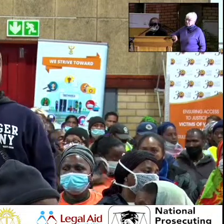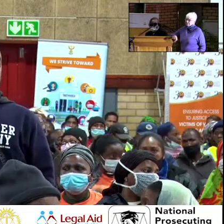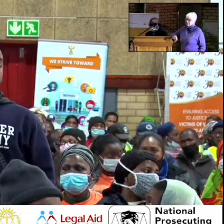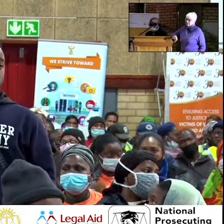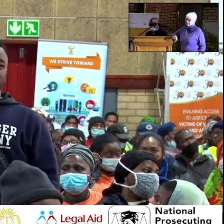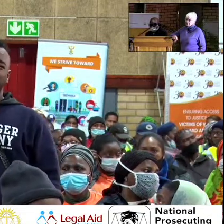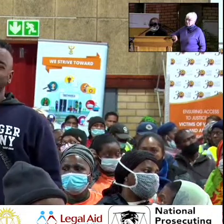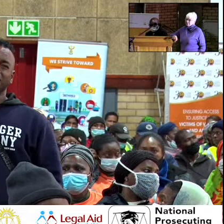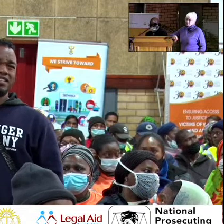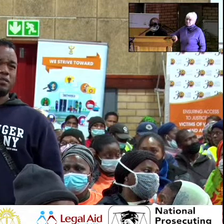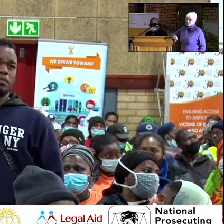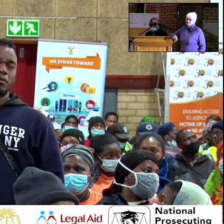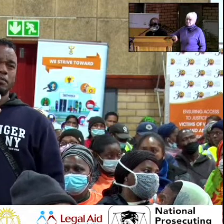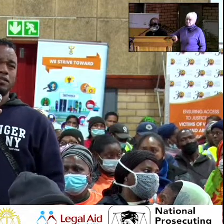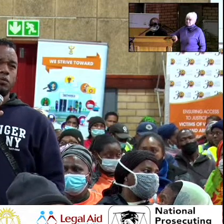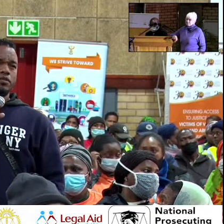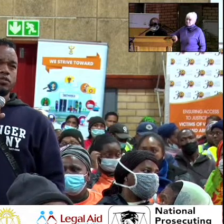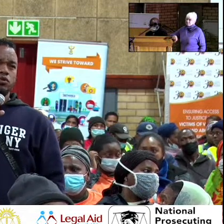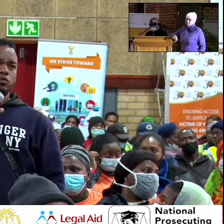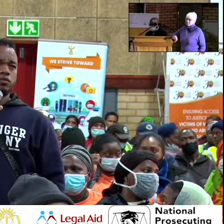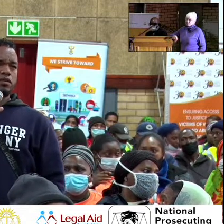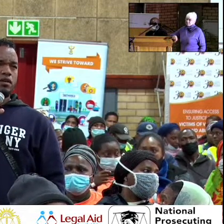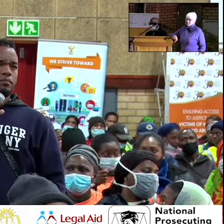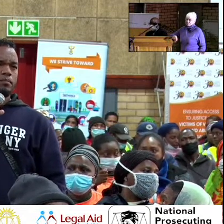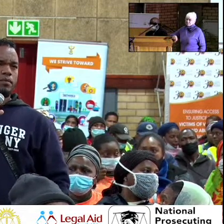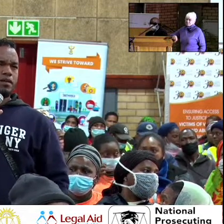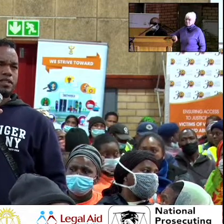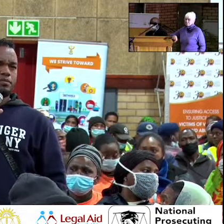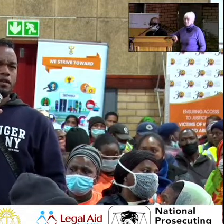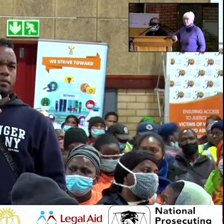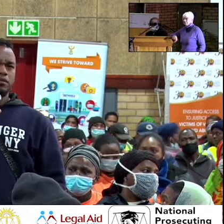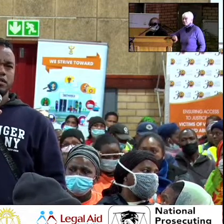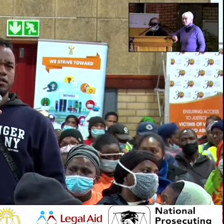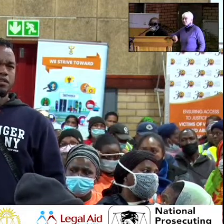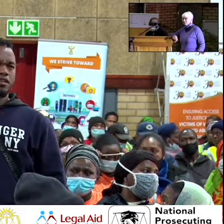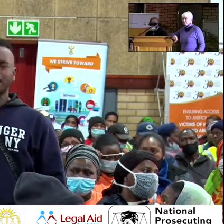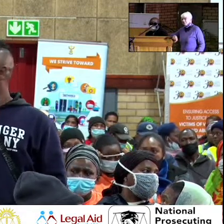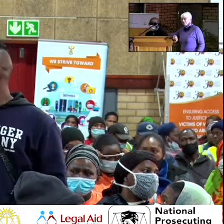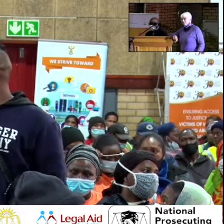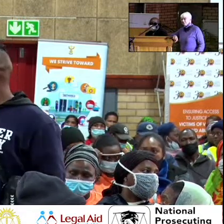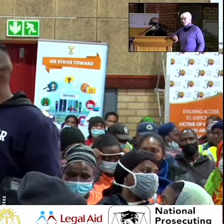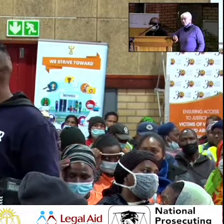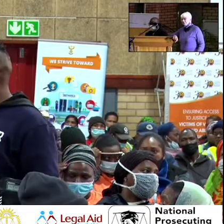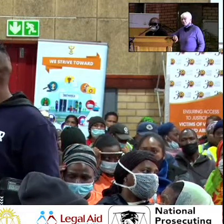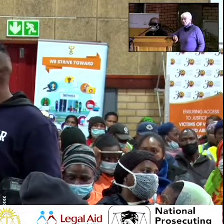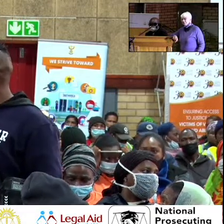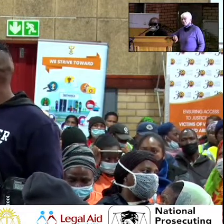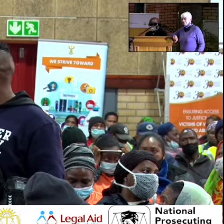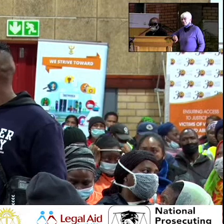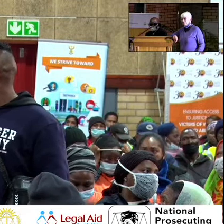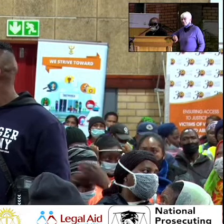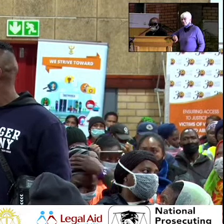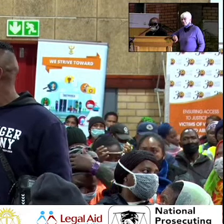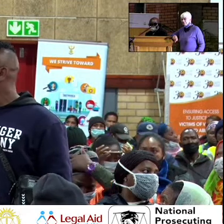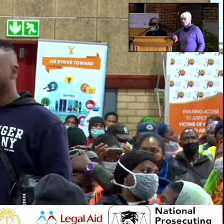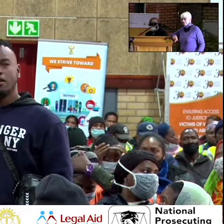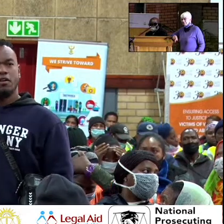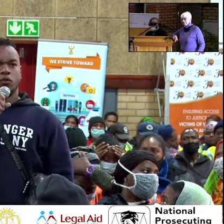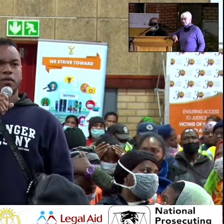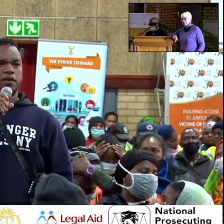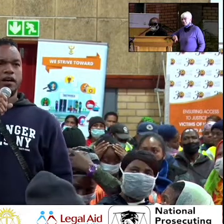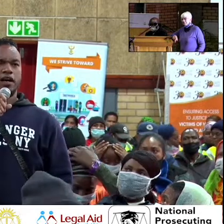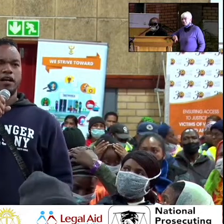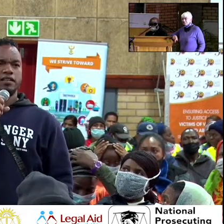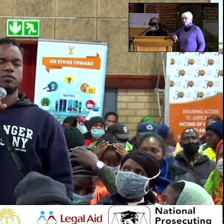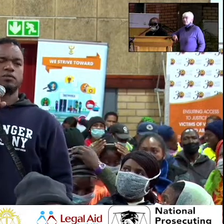that I think there's a problem at one of the schools, something about the gate closing too early or something like that.